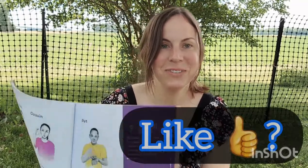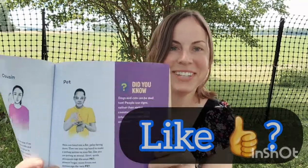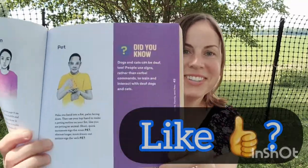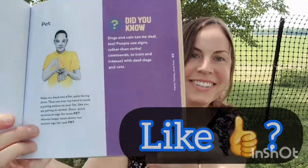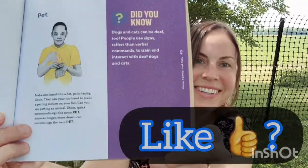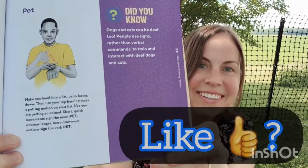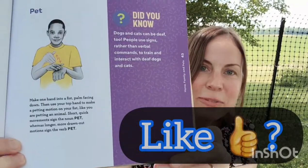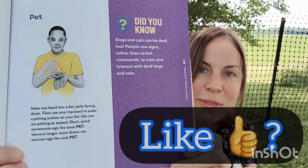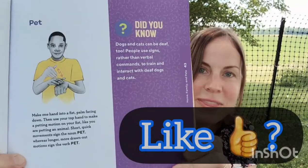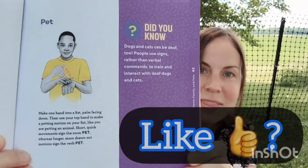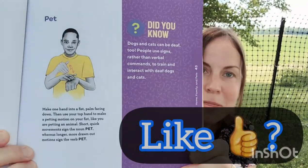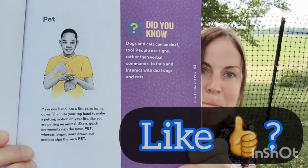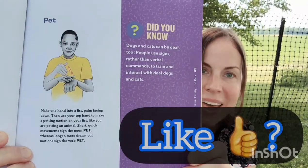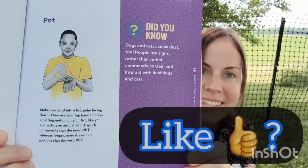Illustration for pet.